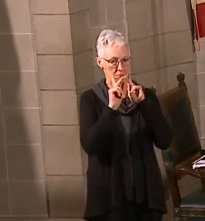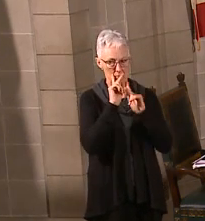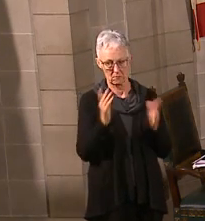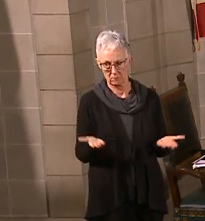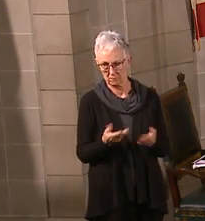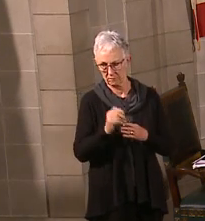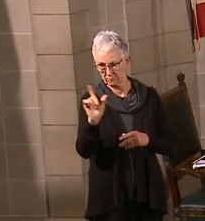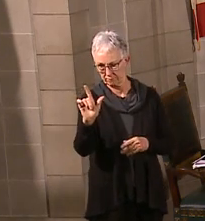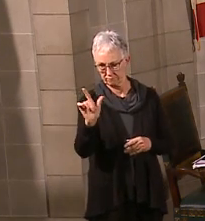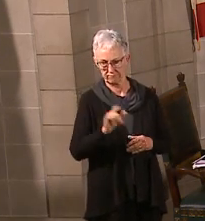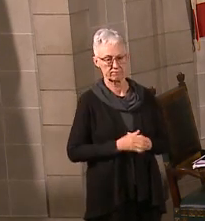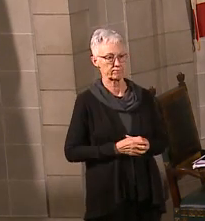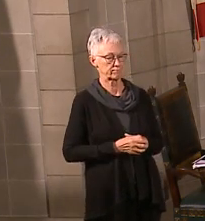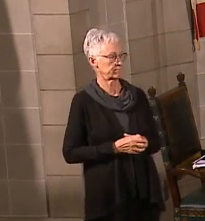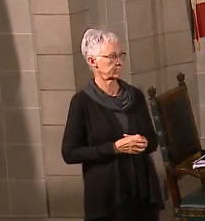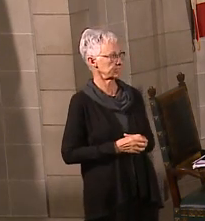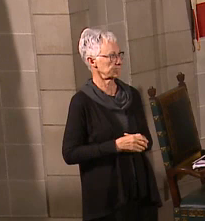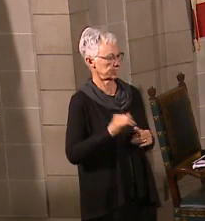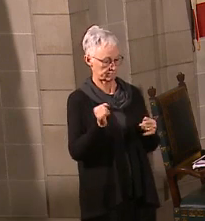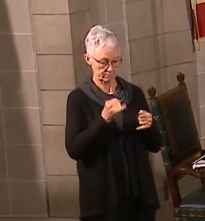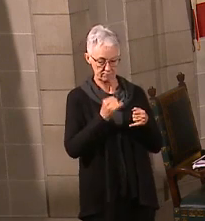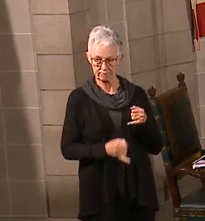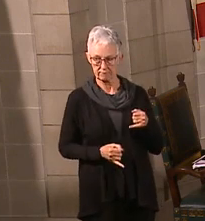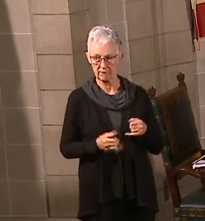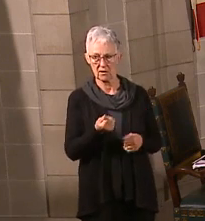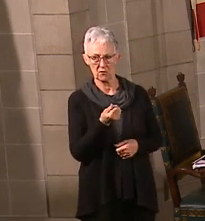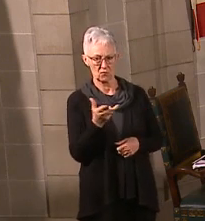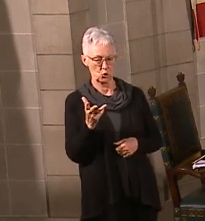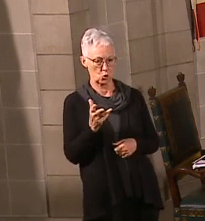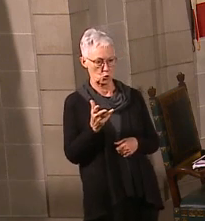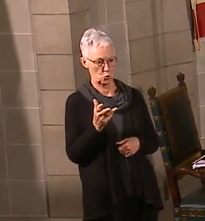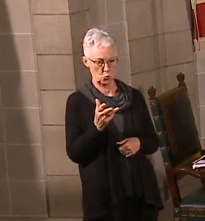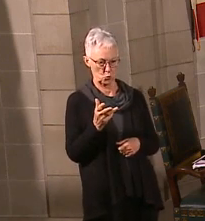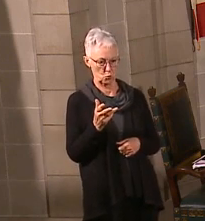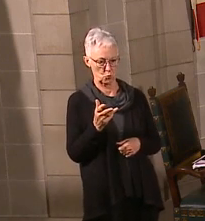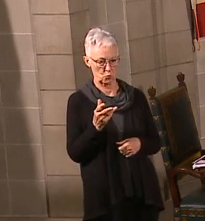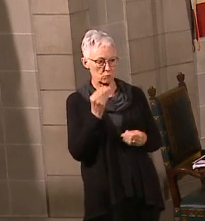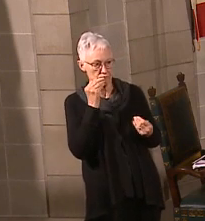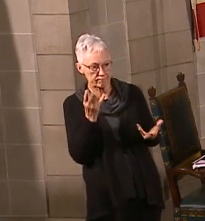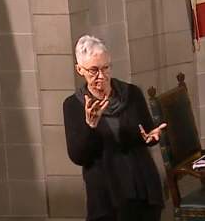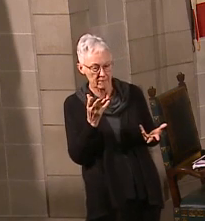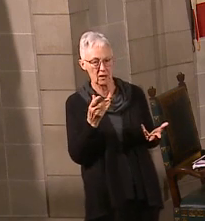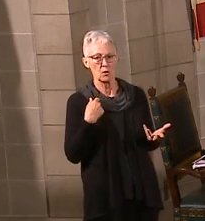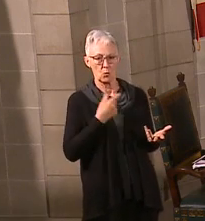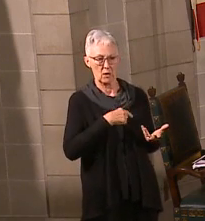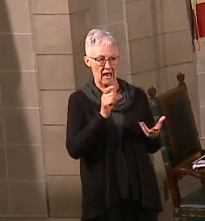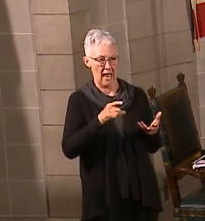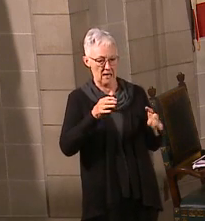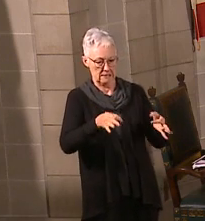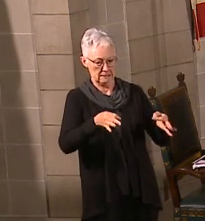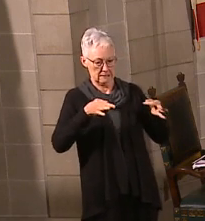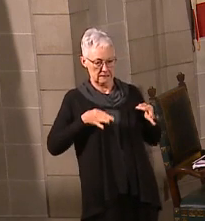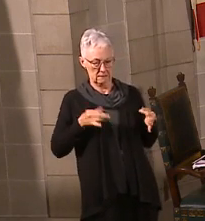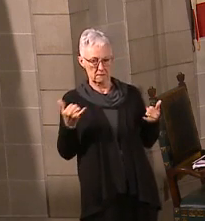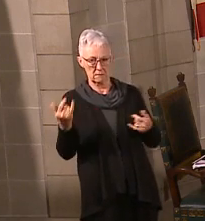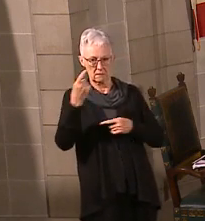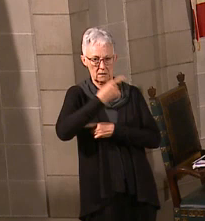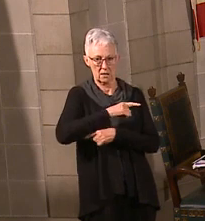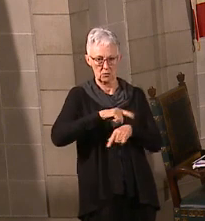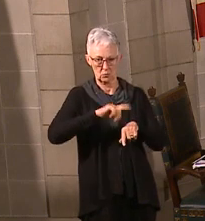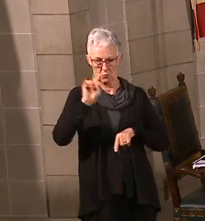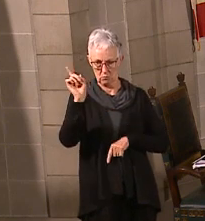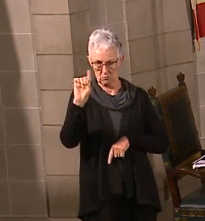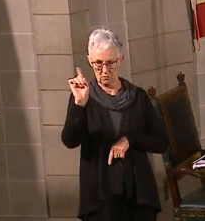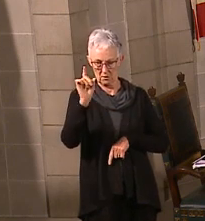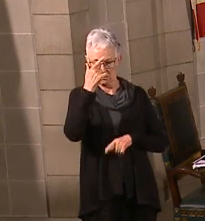then just finally, a couple of notes. We had to move this up to 1 o'clock Central Time today because the President has a phone call scheduled with the nation's